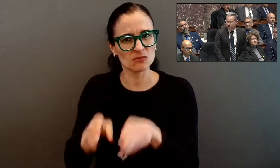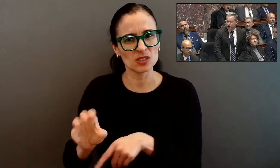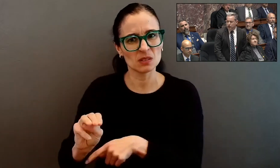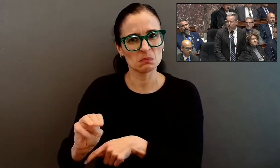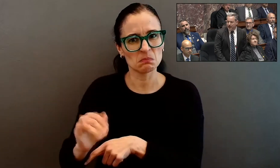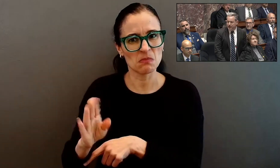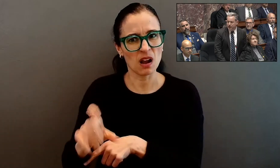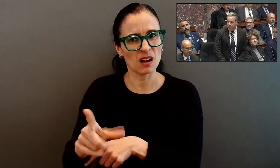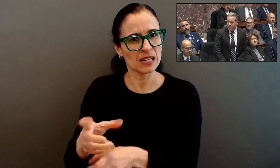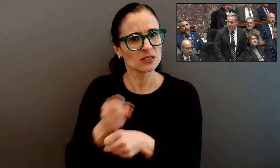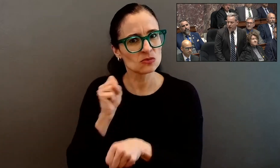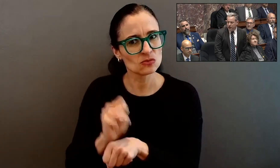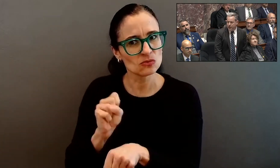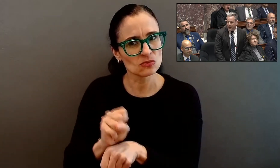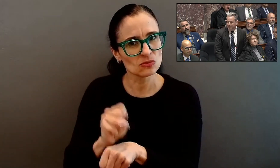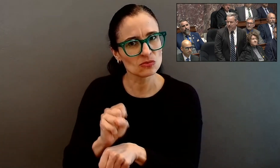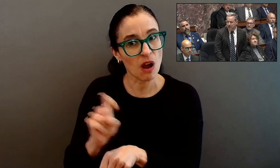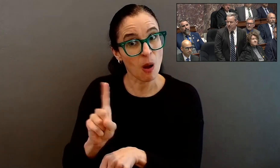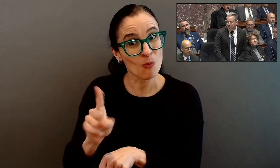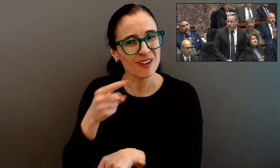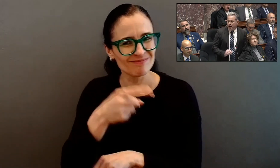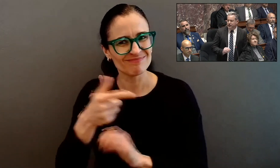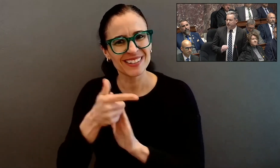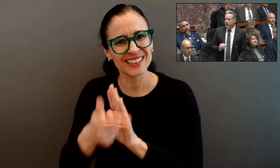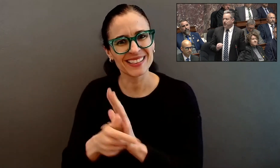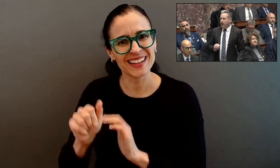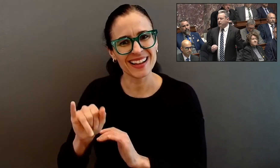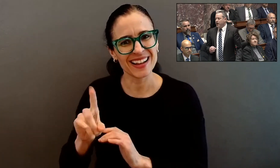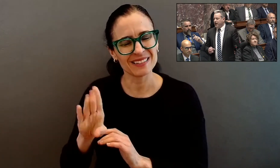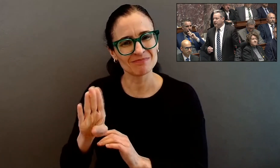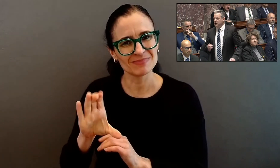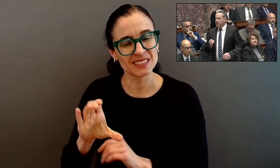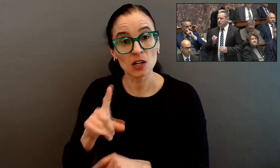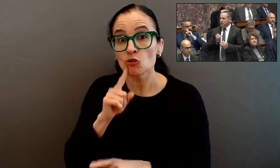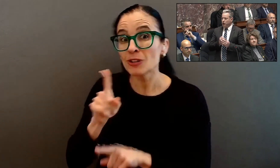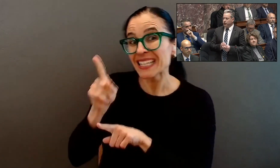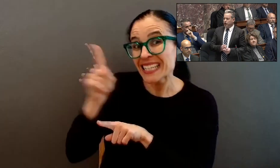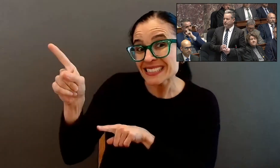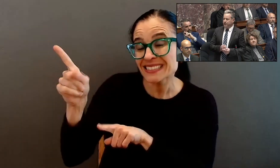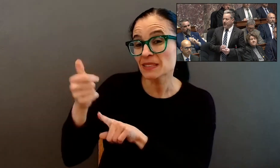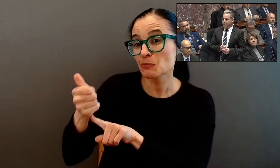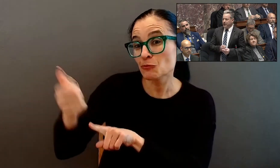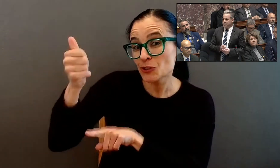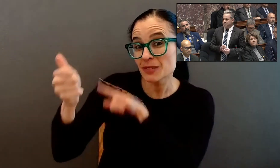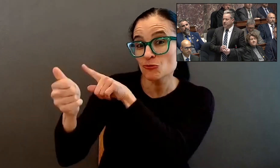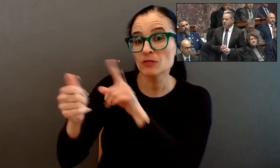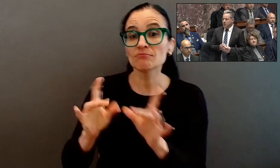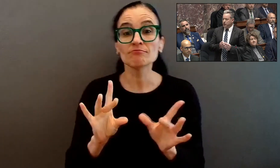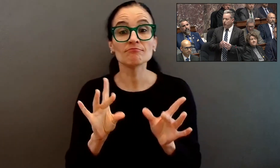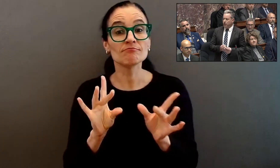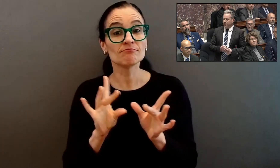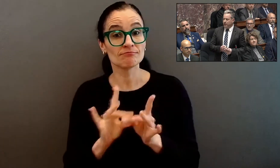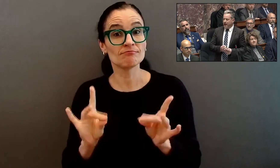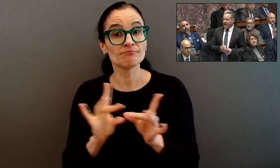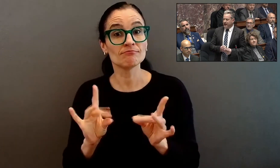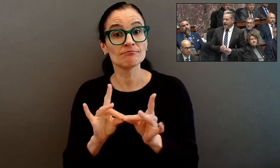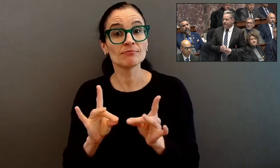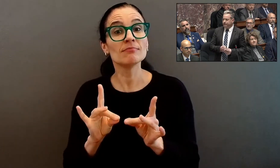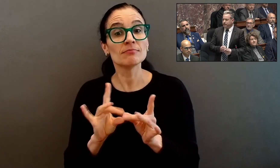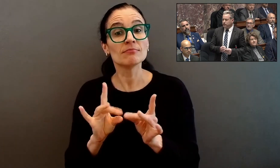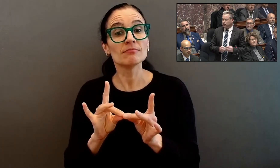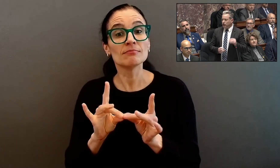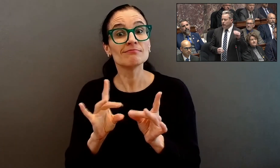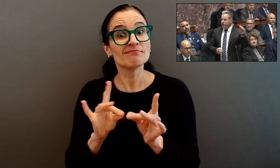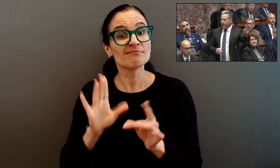Development to execute this contract. To execute a contract, no terms of reference, no clear